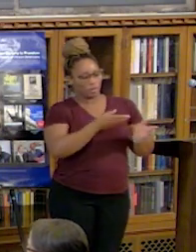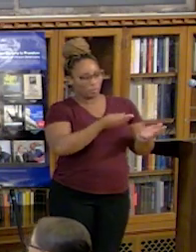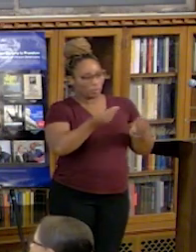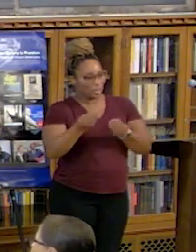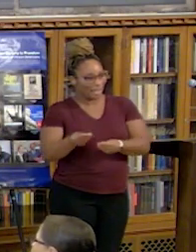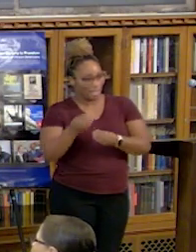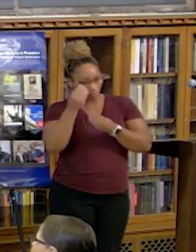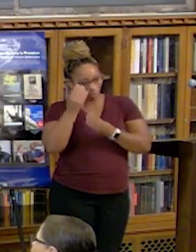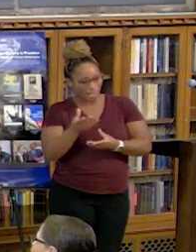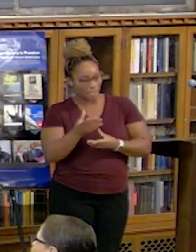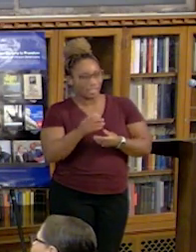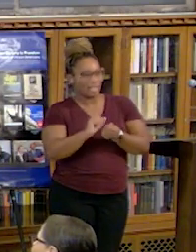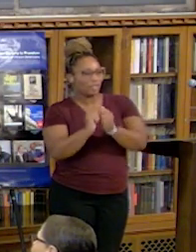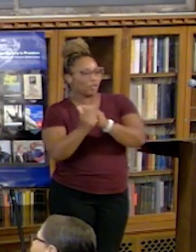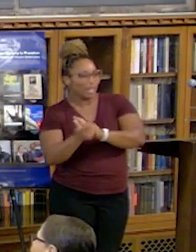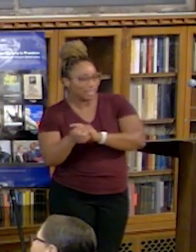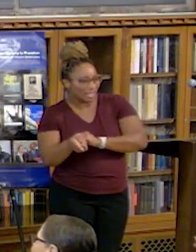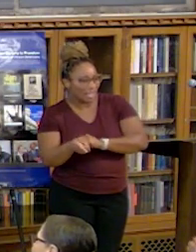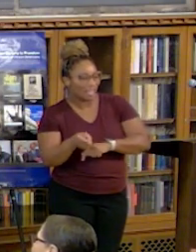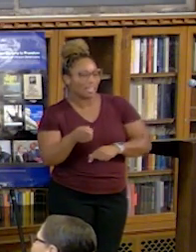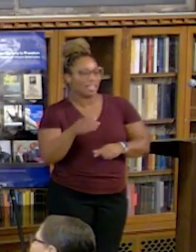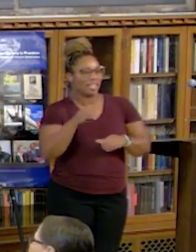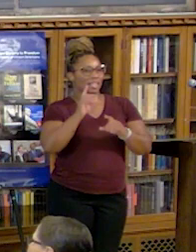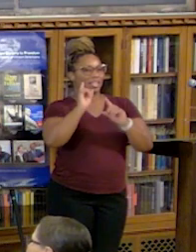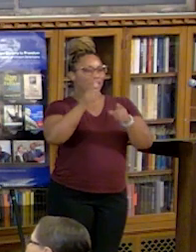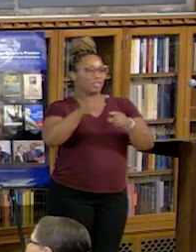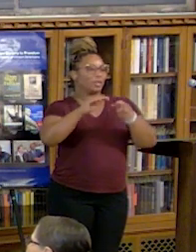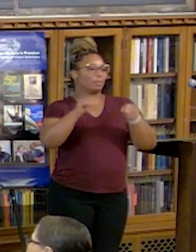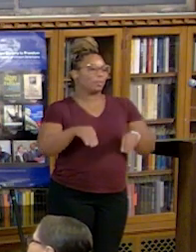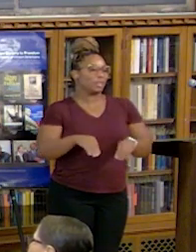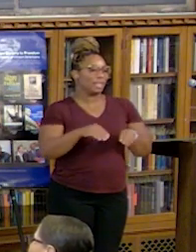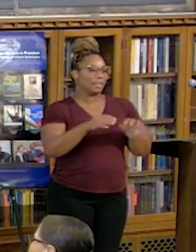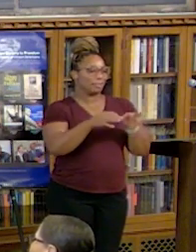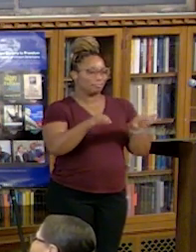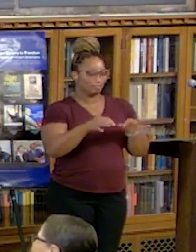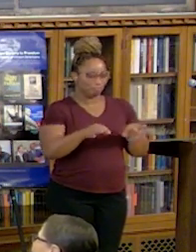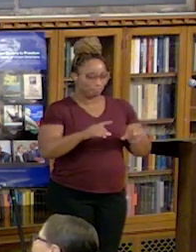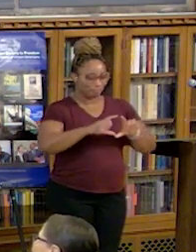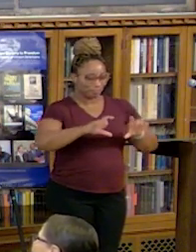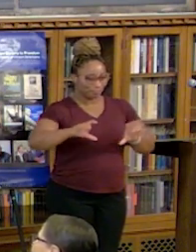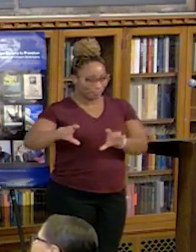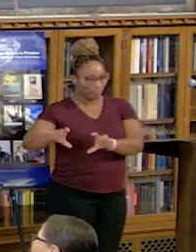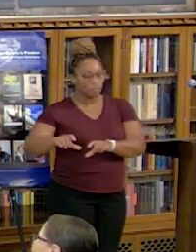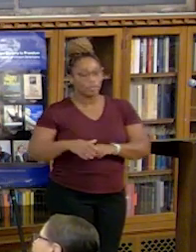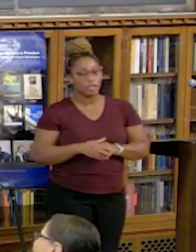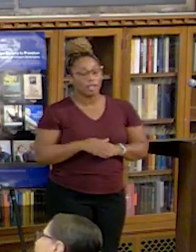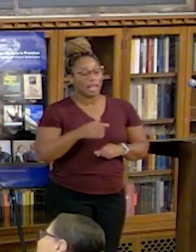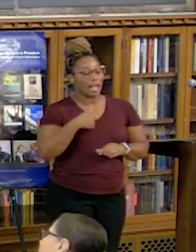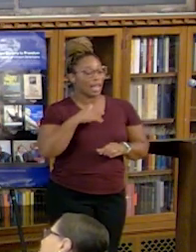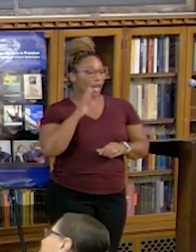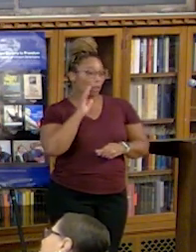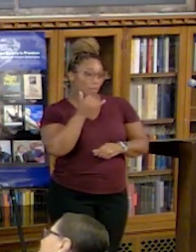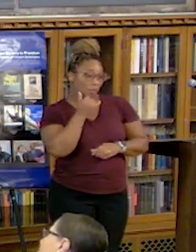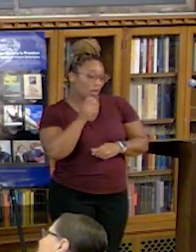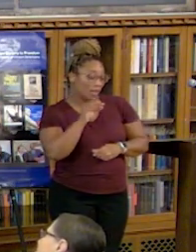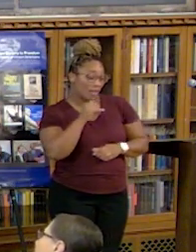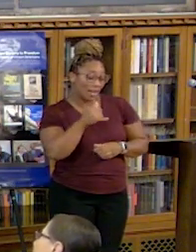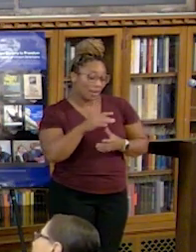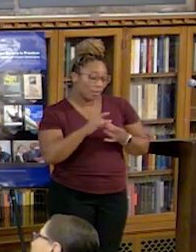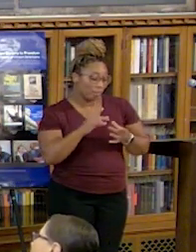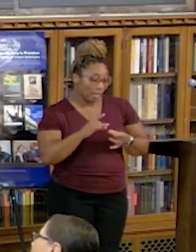information and we're going to translate it into those exhibits and into those different things and I be remiss not to